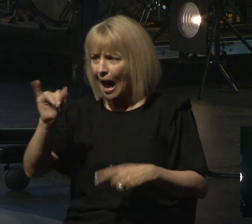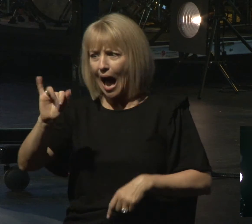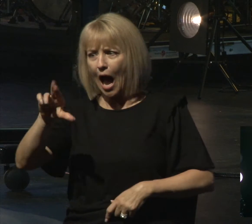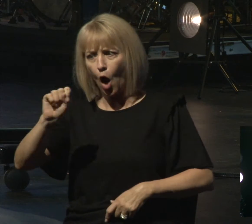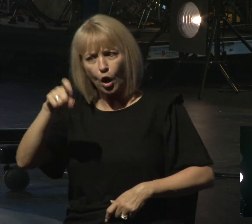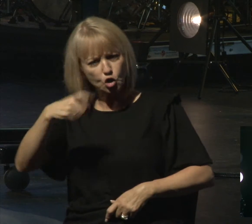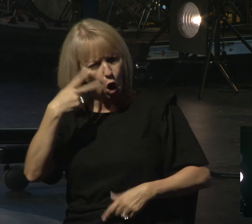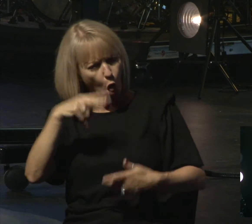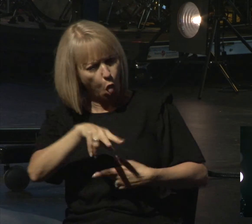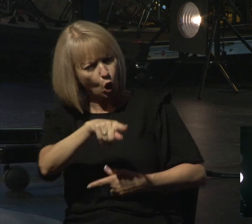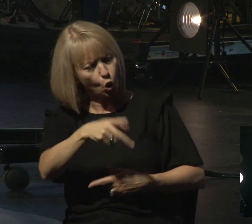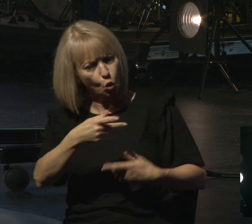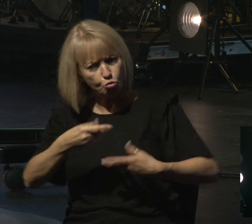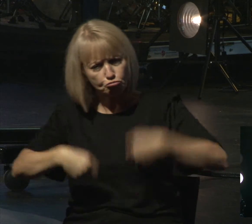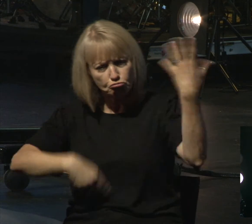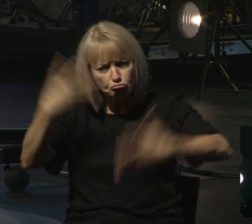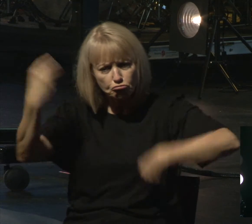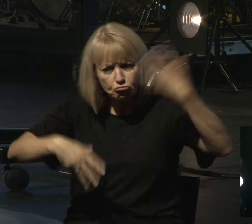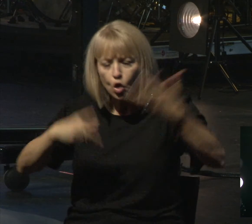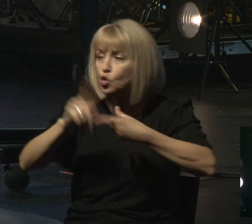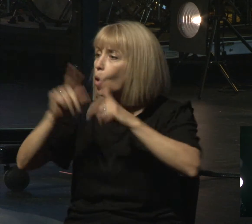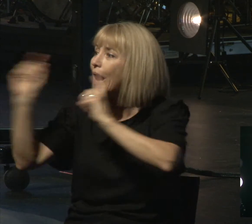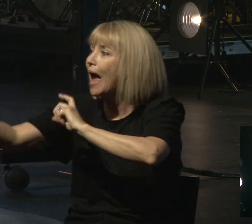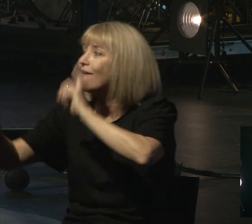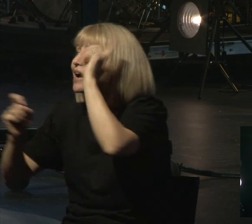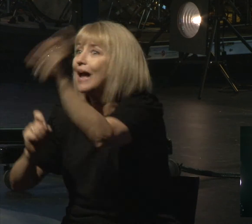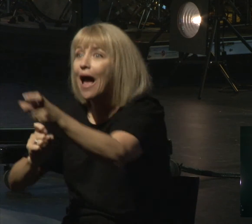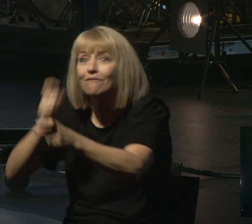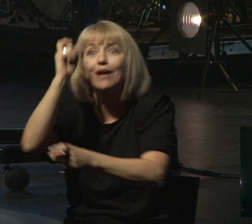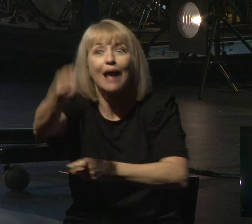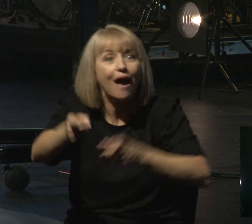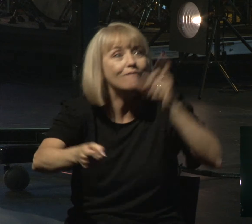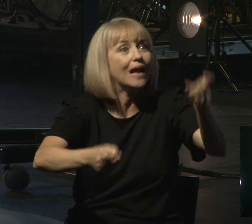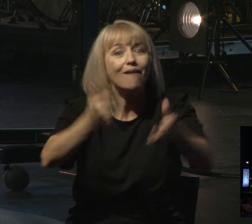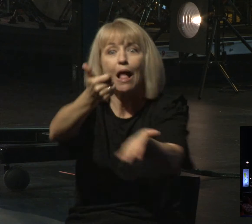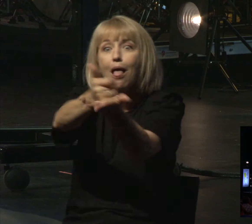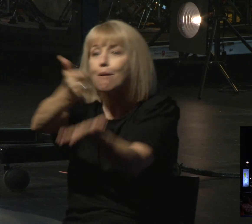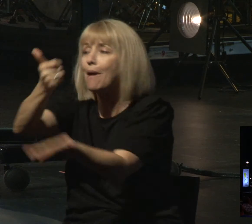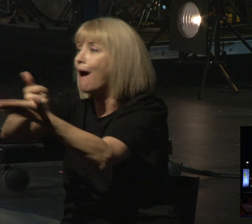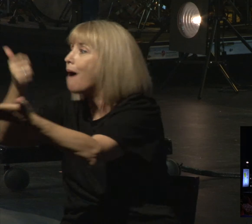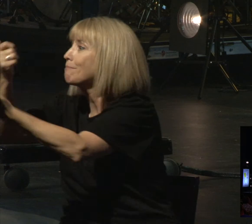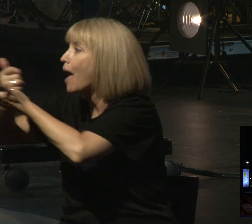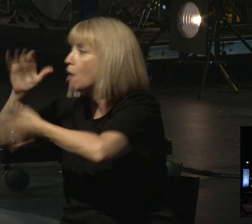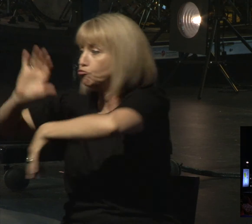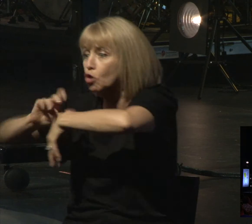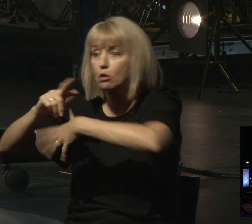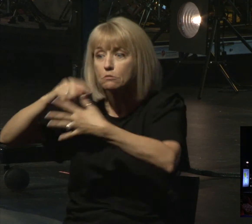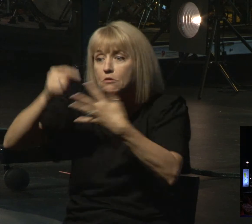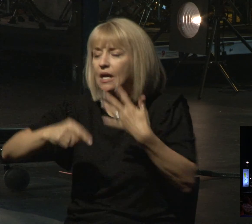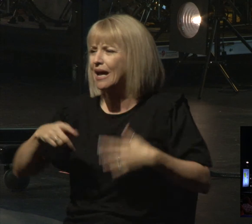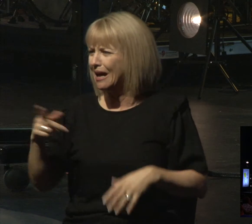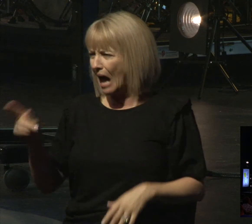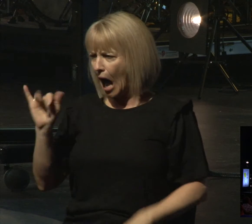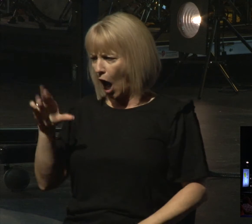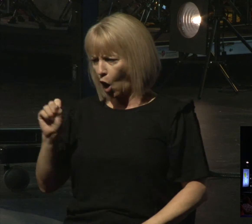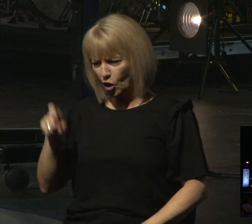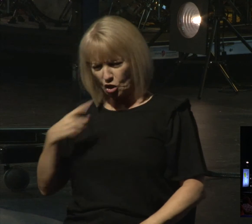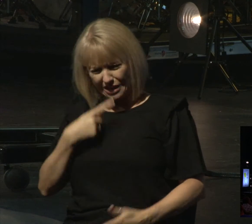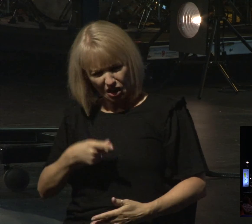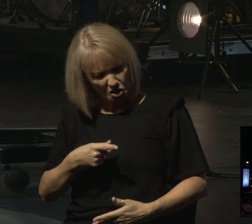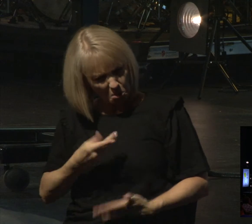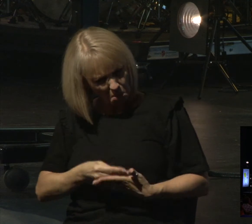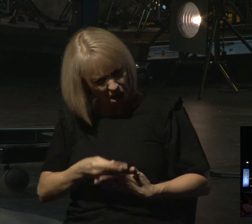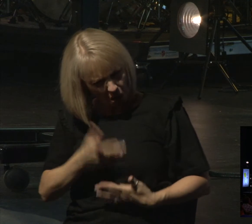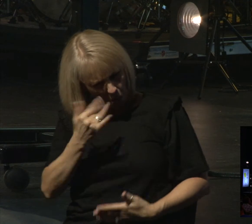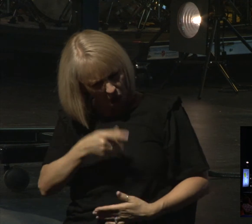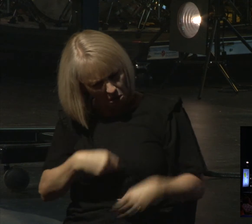what Jesus is saying. Like, you give so much to other people and helping other causes that they're asking, does this person even want a paycheck? Why